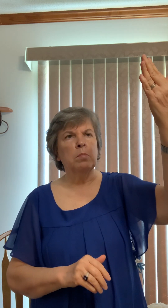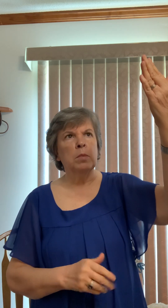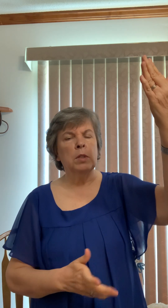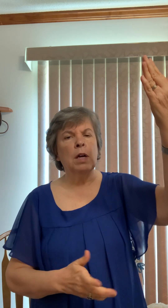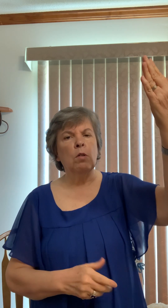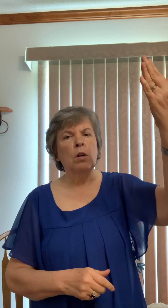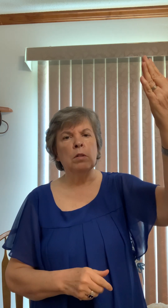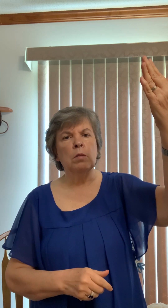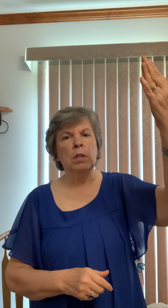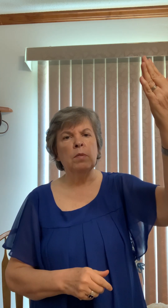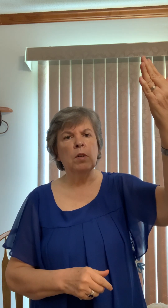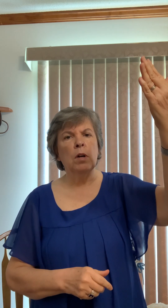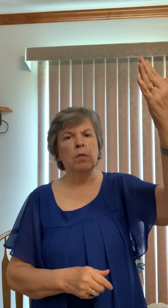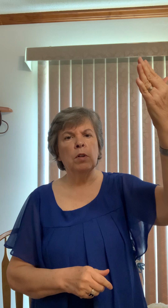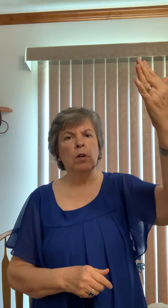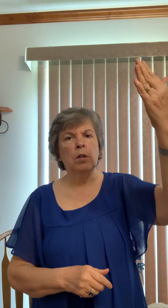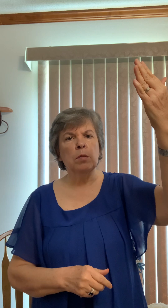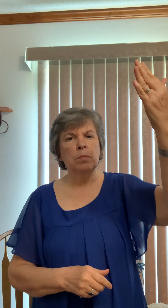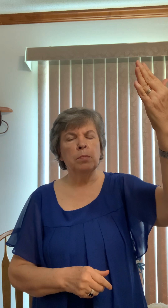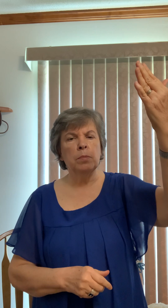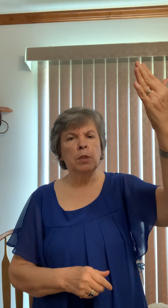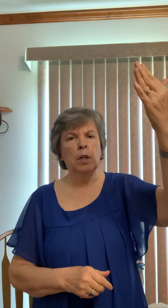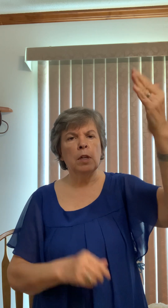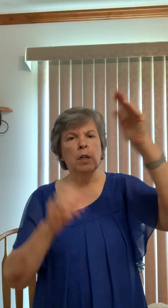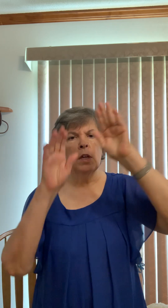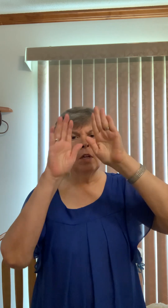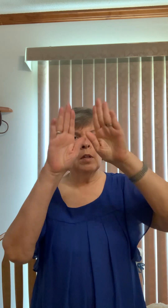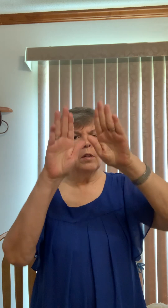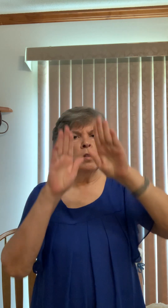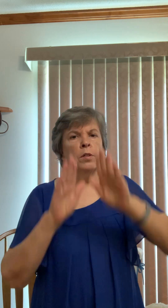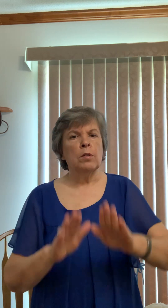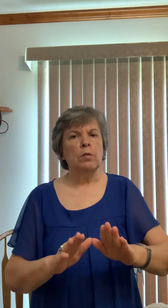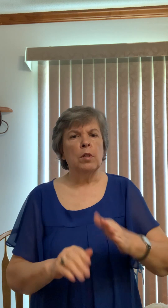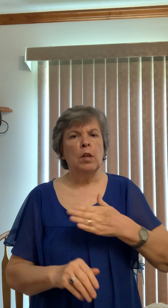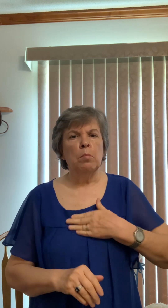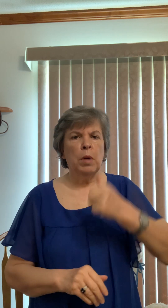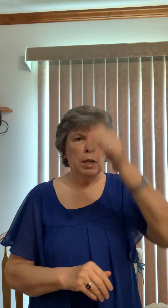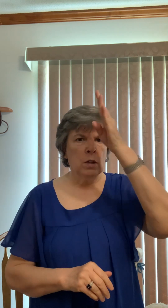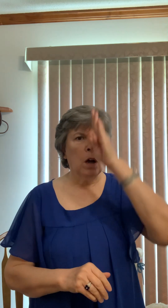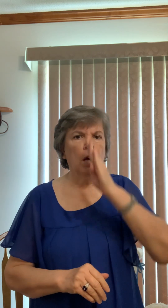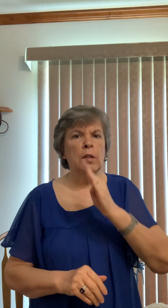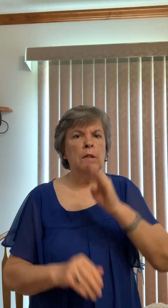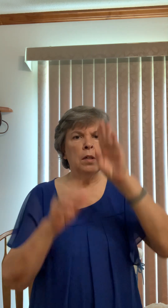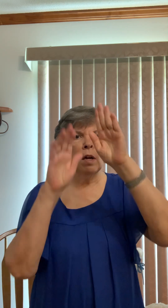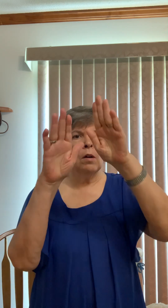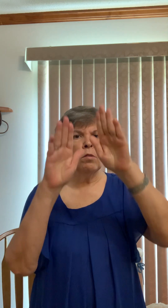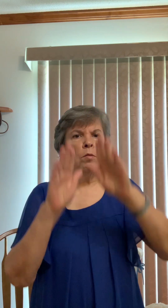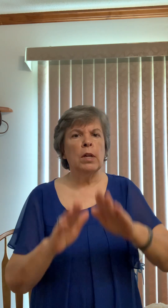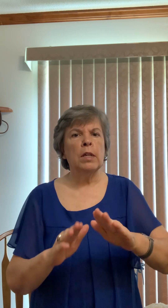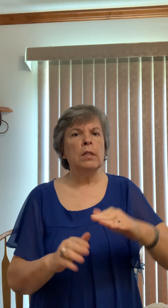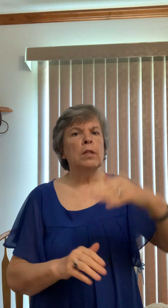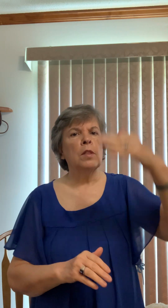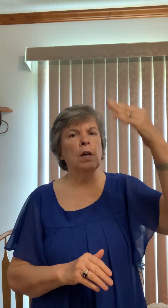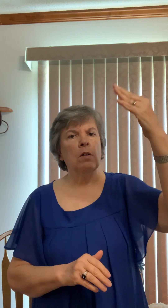that thou art, leaving off the R. Okay, so my God, how great thou